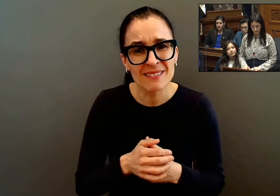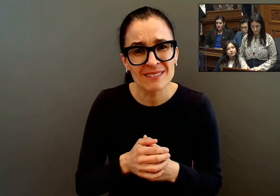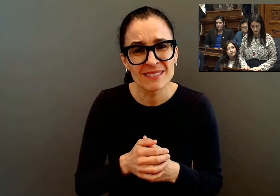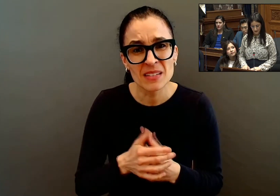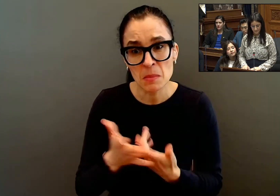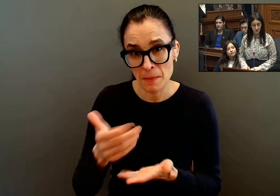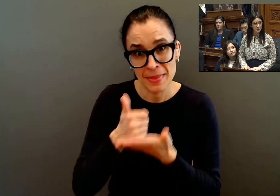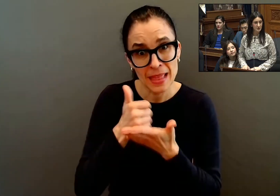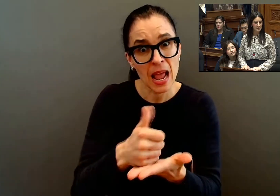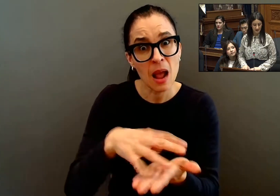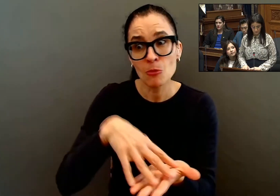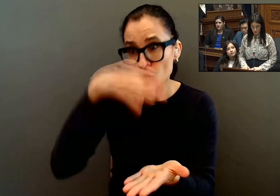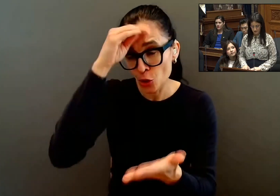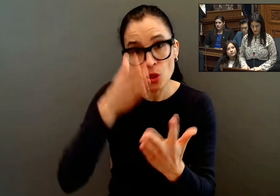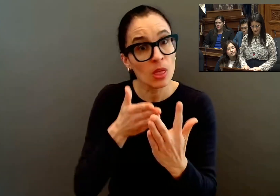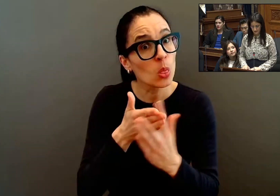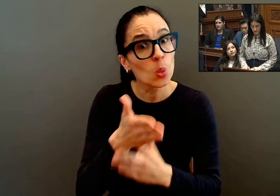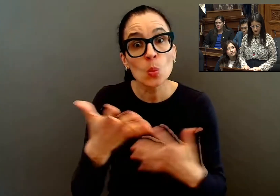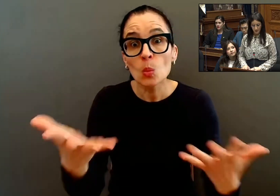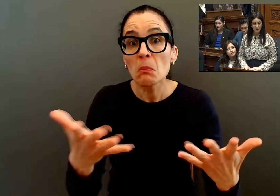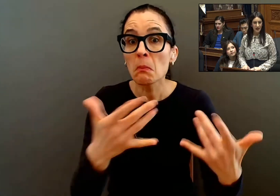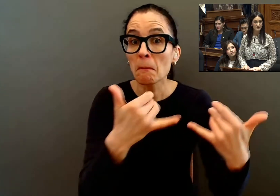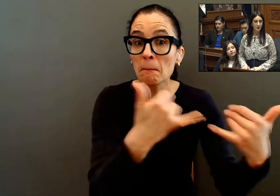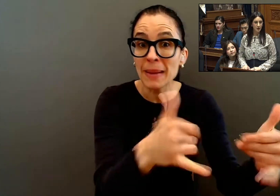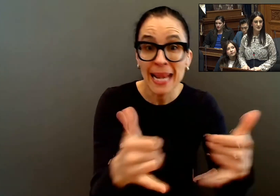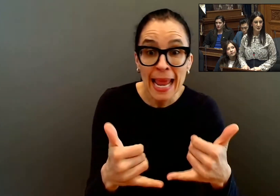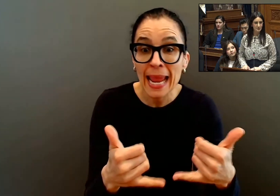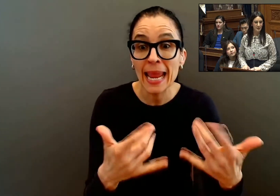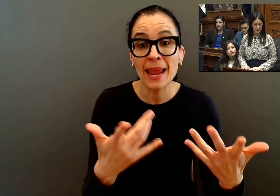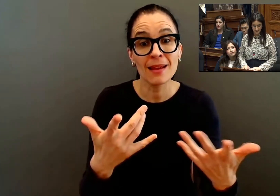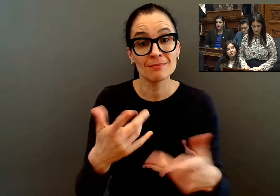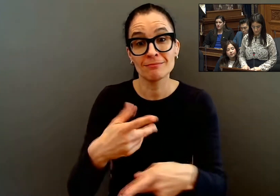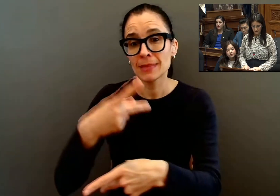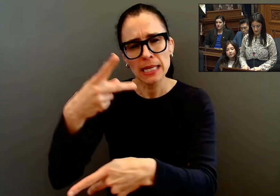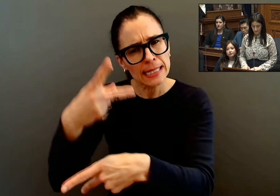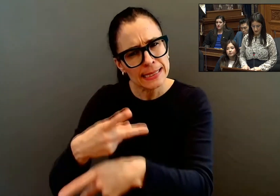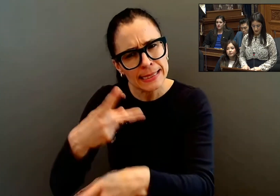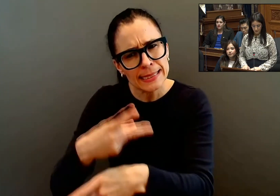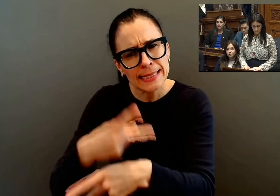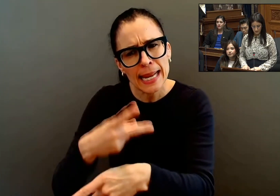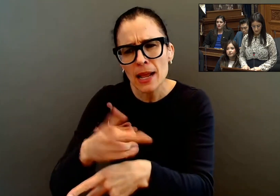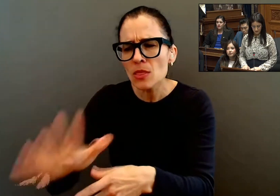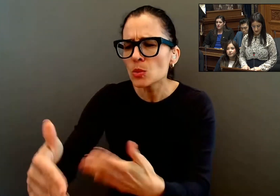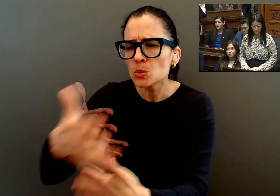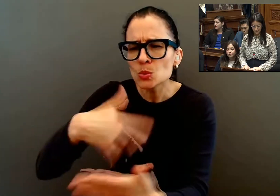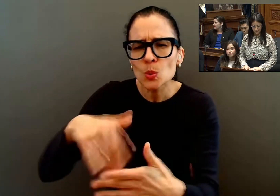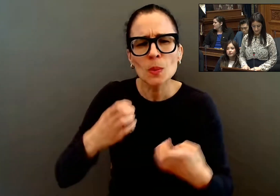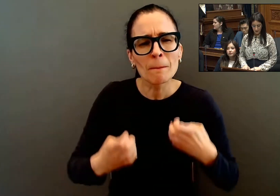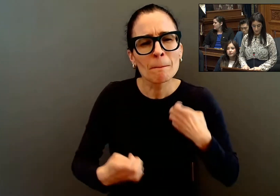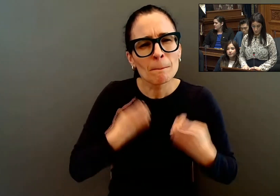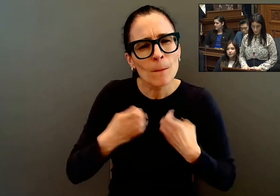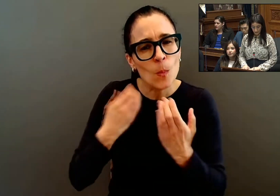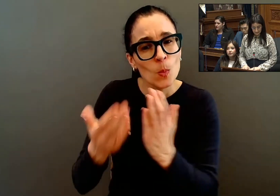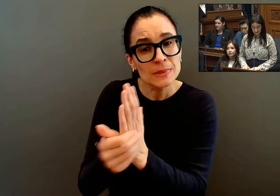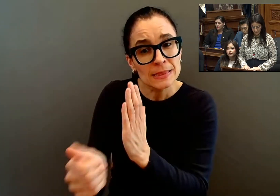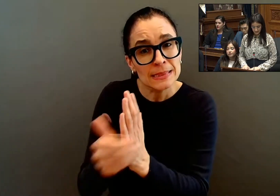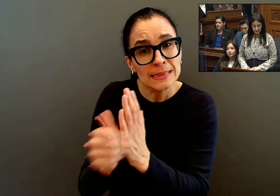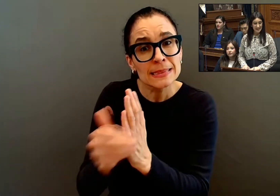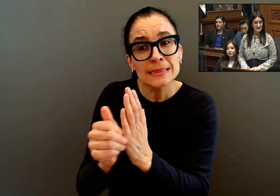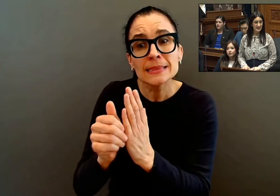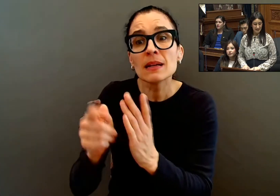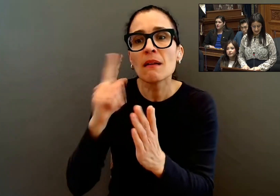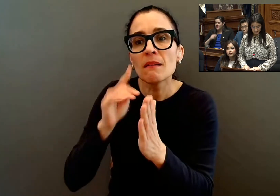their development of social and emotional skills will have long-term positive outcomes throughout their lives. More